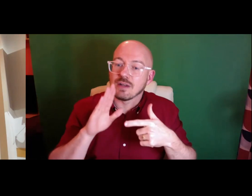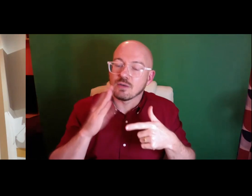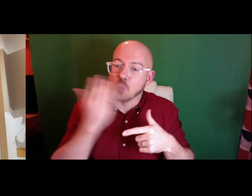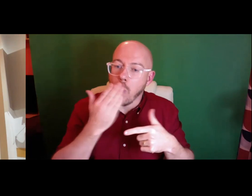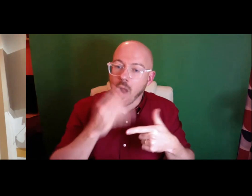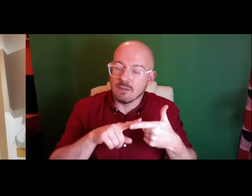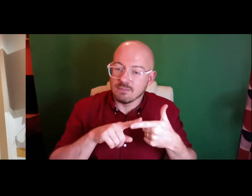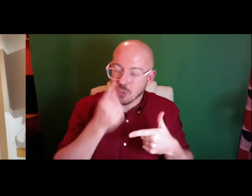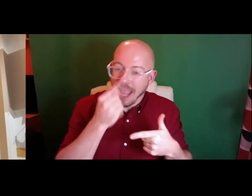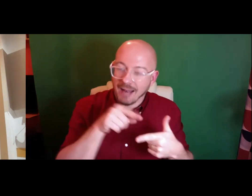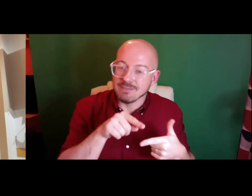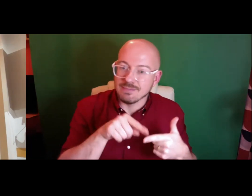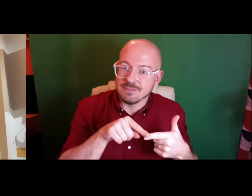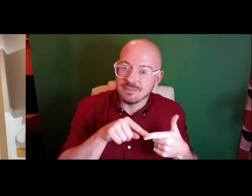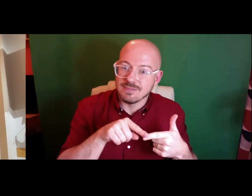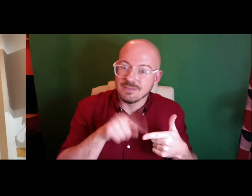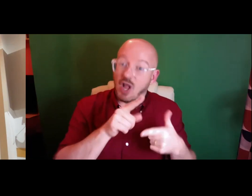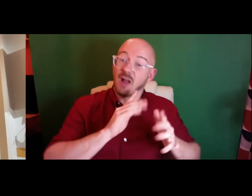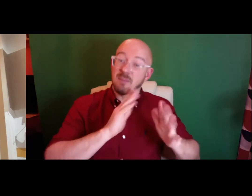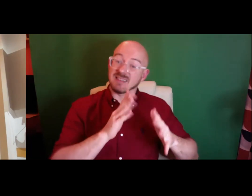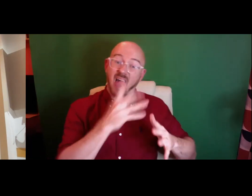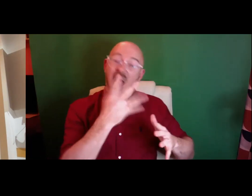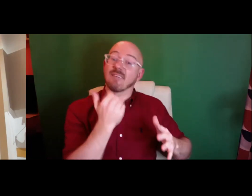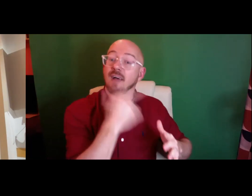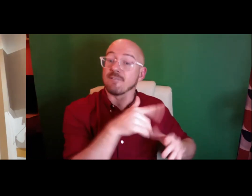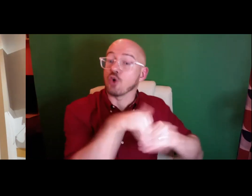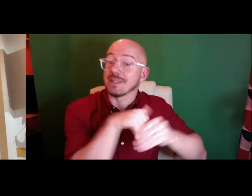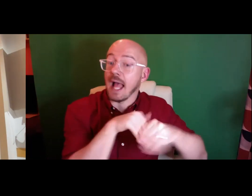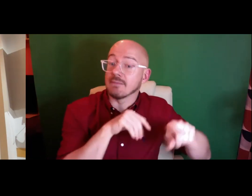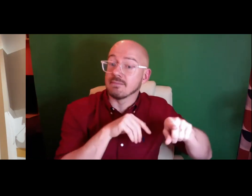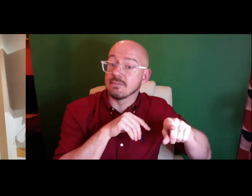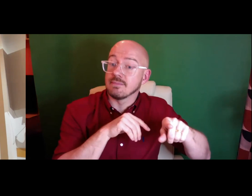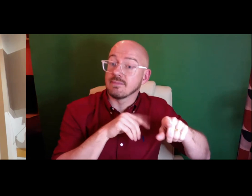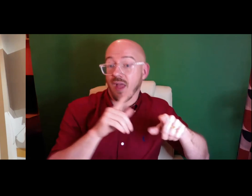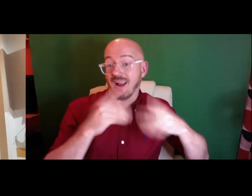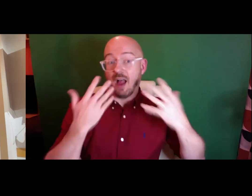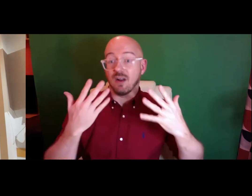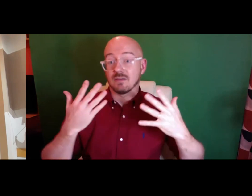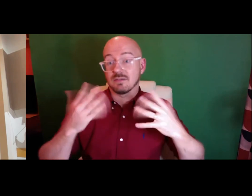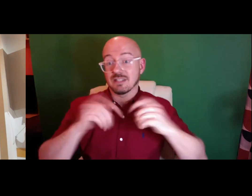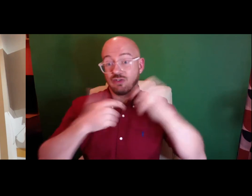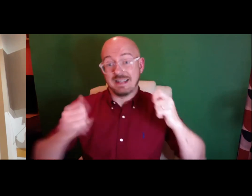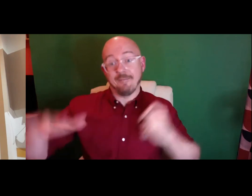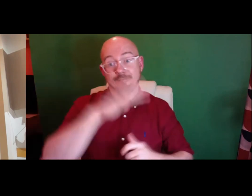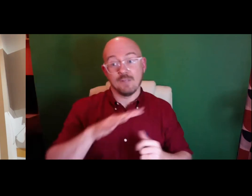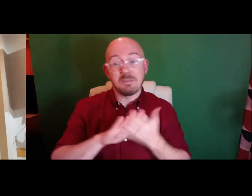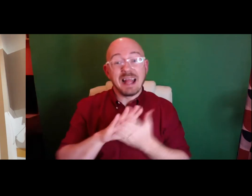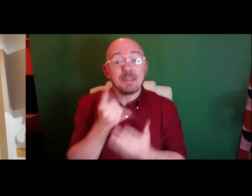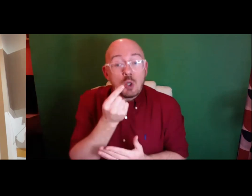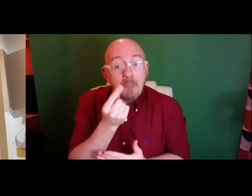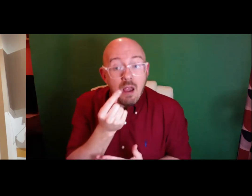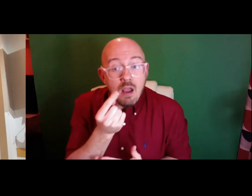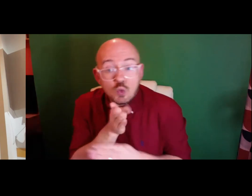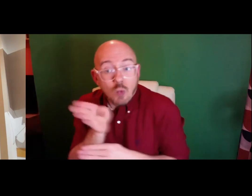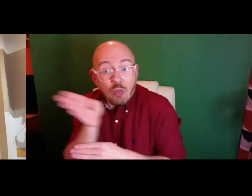that anyone wants to become a qualified teacher of the deaf, or a qualified teacher, you can go do a general degree and then you go on and do a postgraduate certificate in